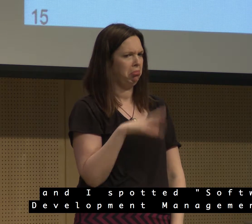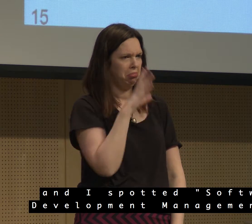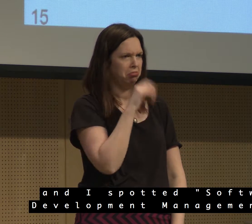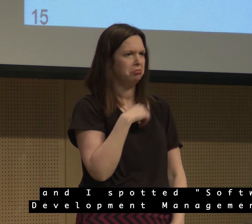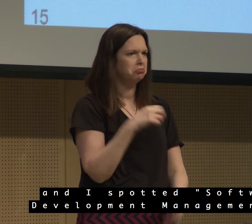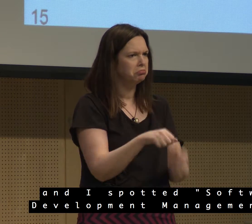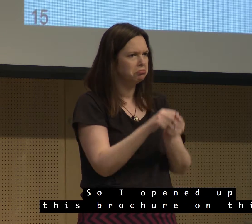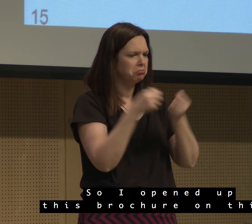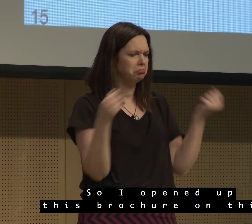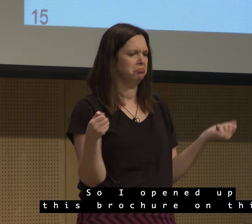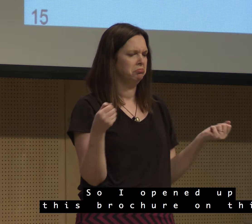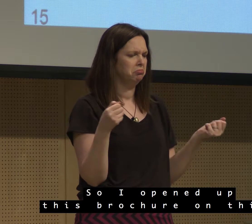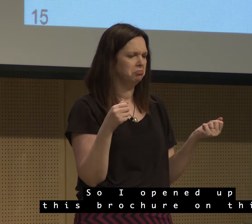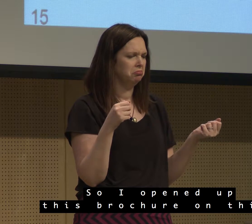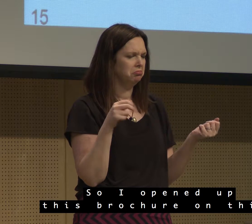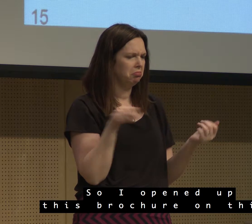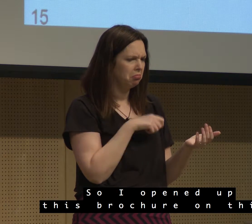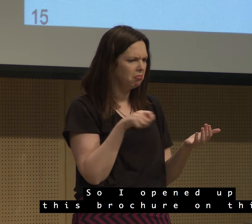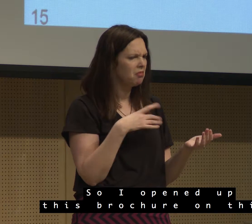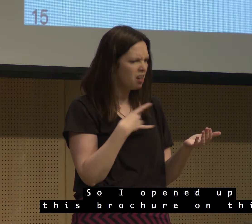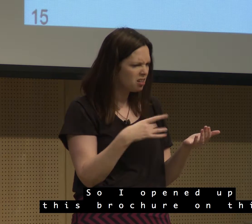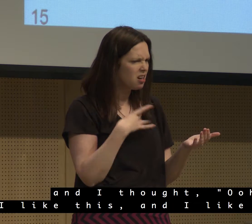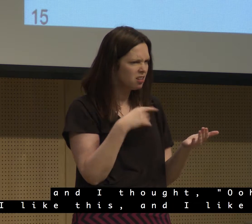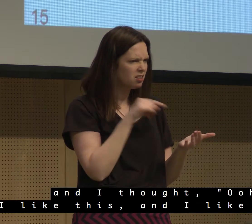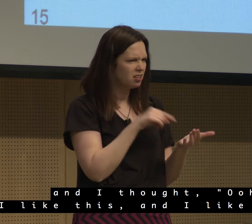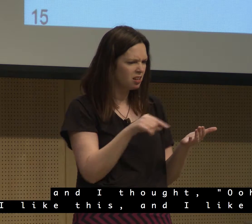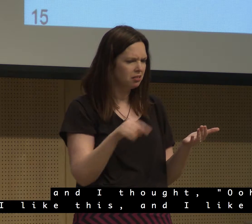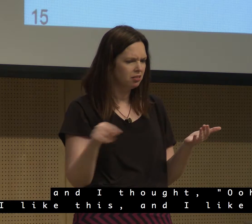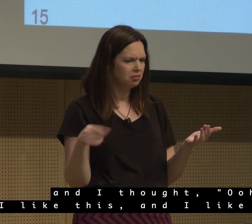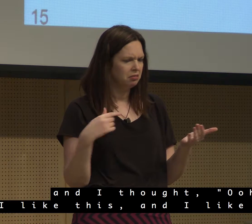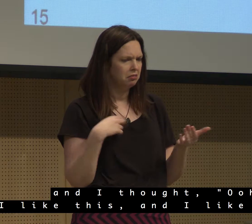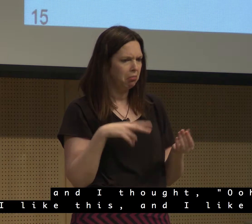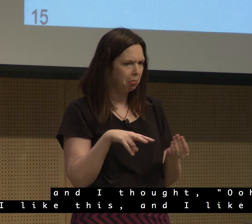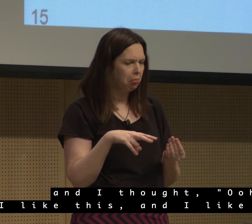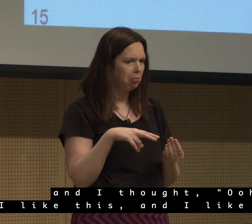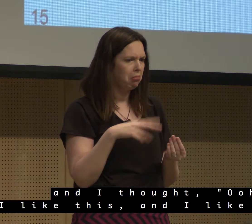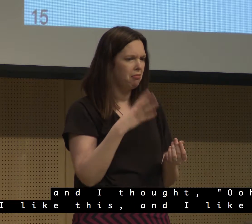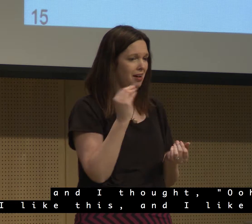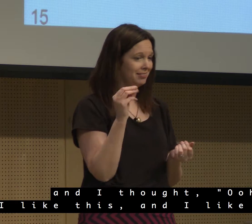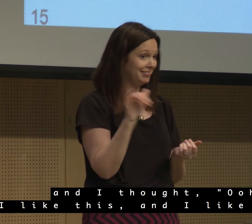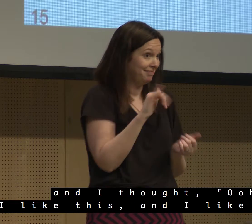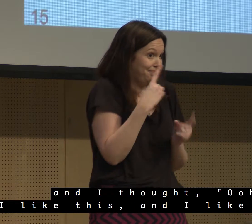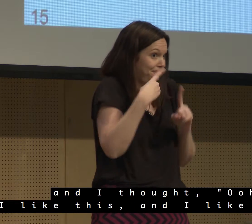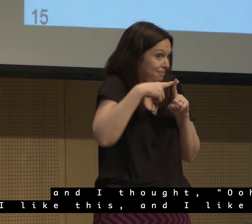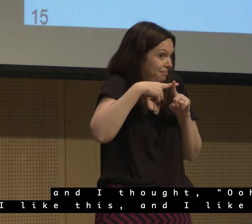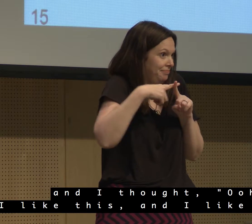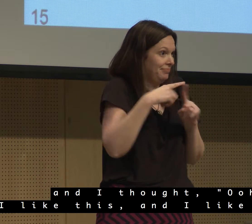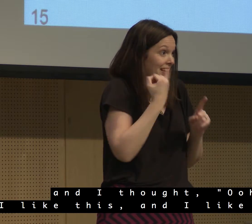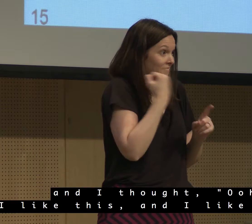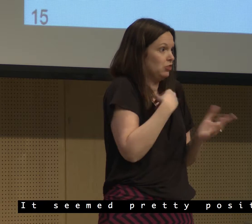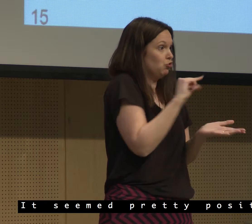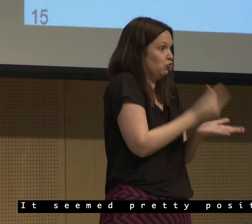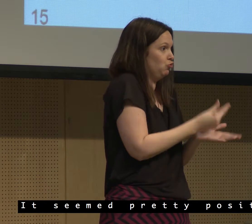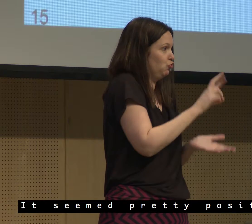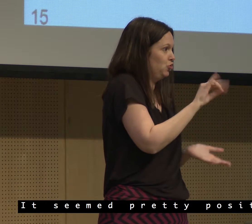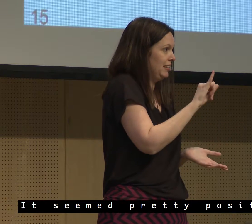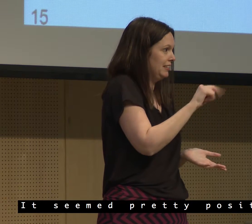development management. So I opened up this brochure on this, and I thought, ooh, I like this, and I like that. It seemed pretty